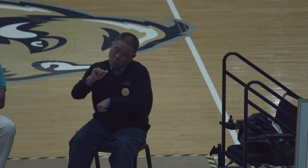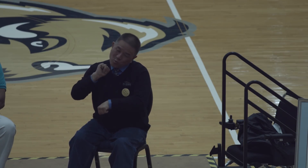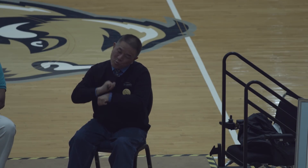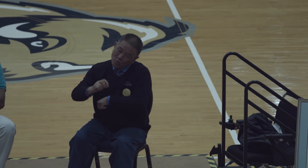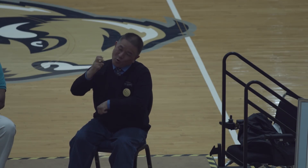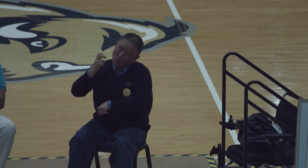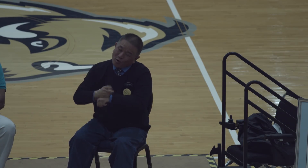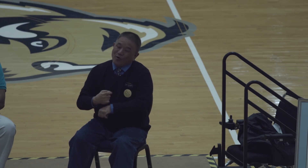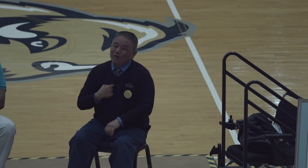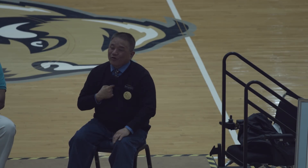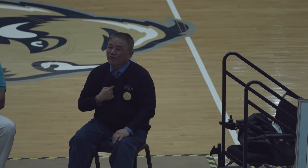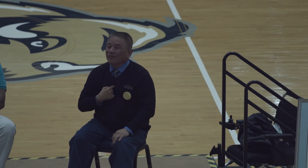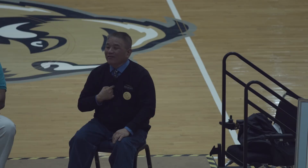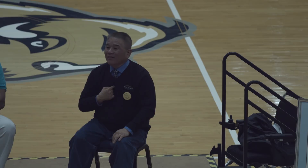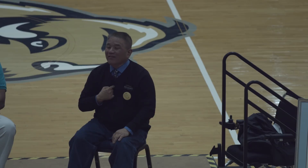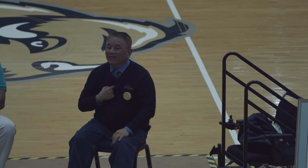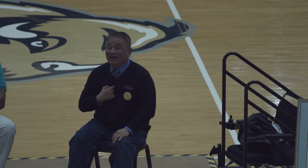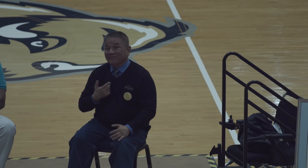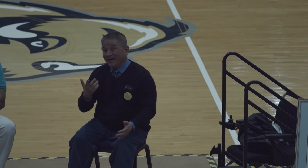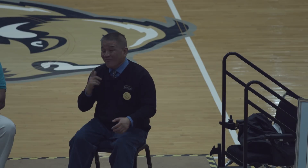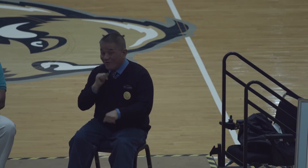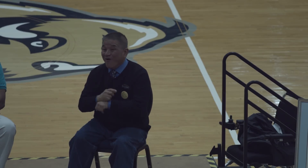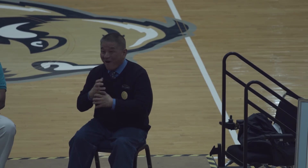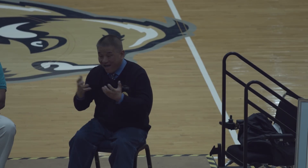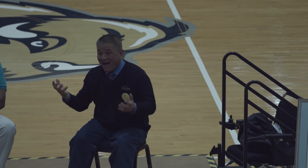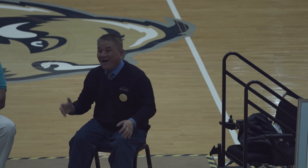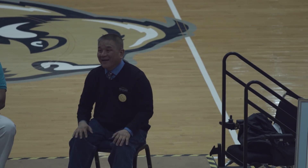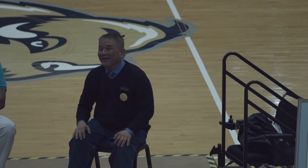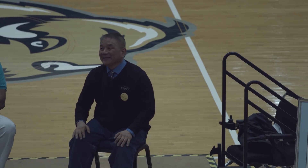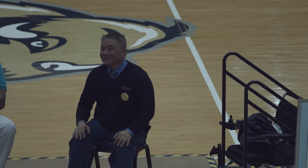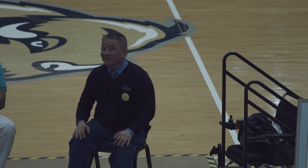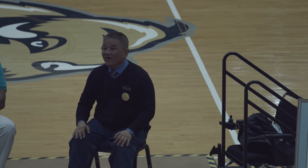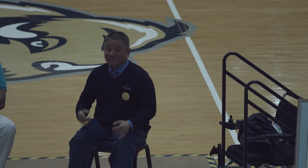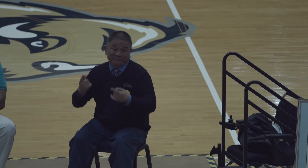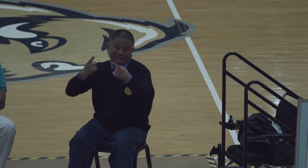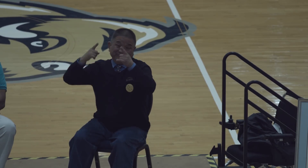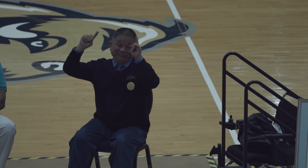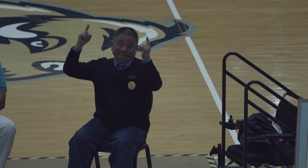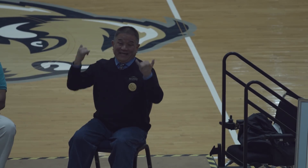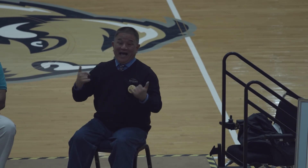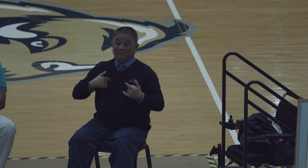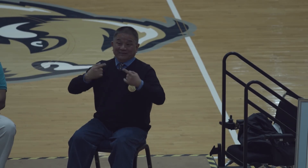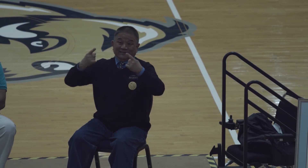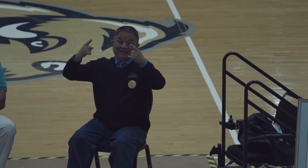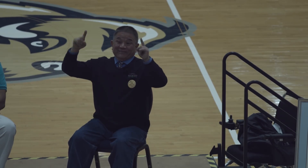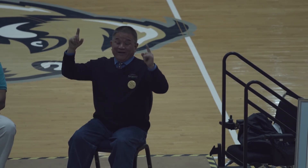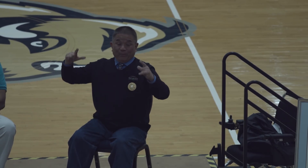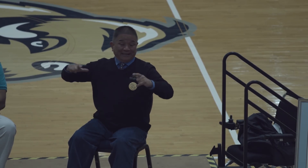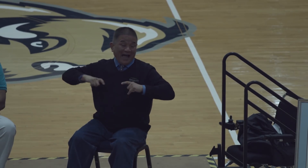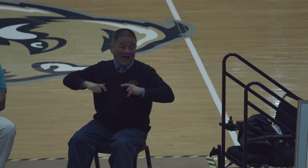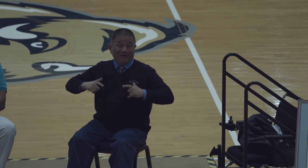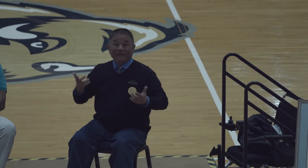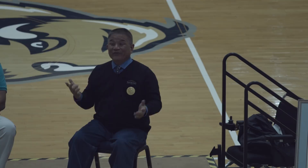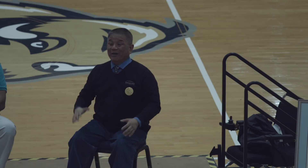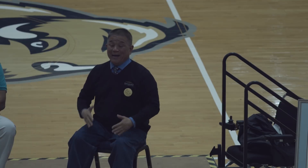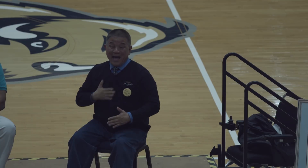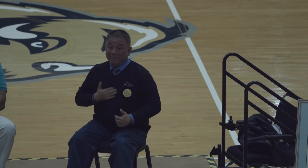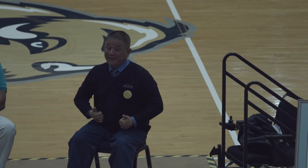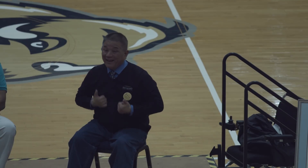Any challenge I face, I feel like I can overcome if I work hard enough at it. I feel like my life is a great success. I've been able